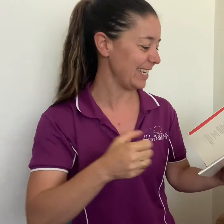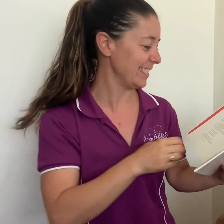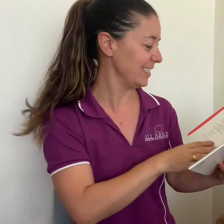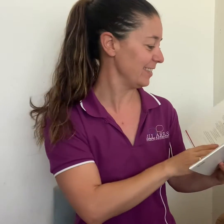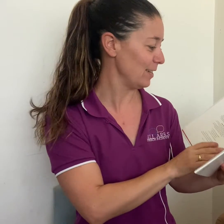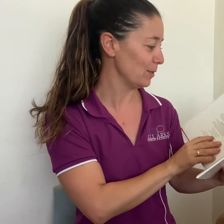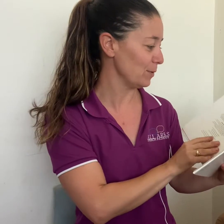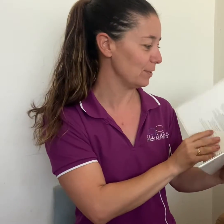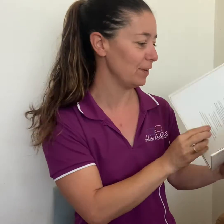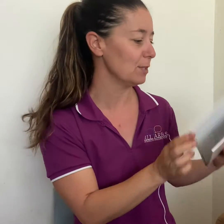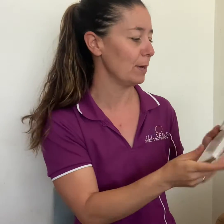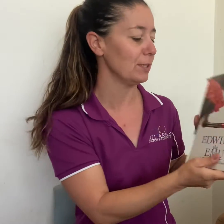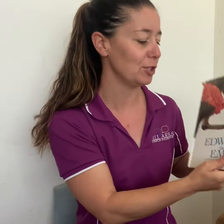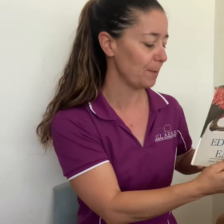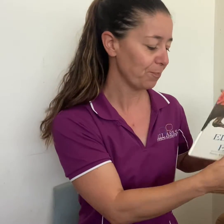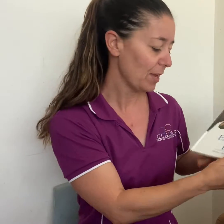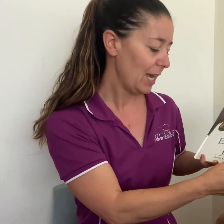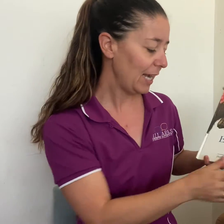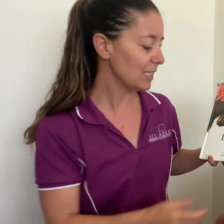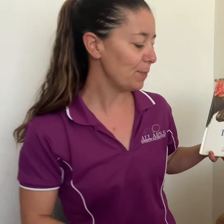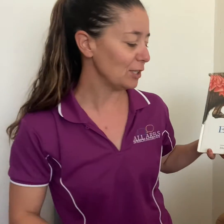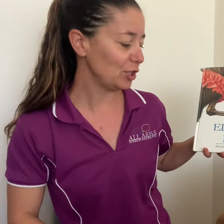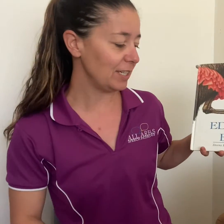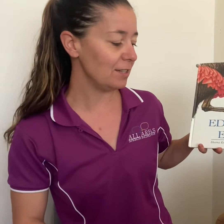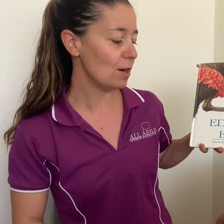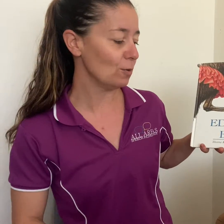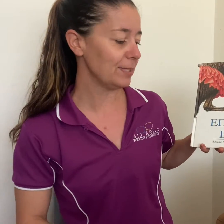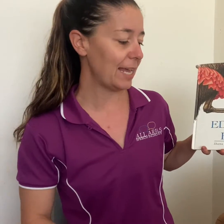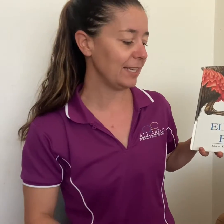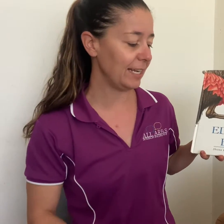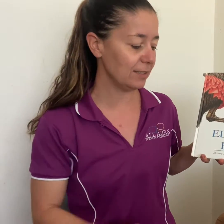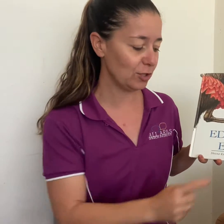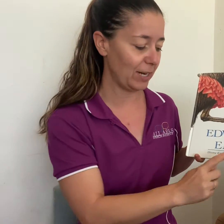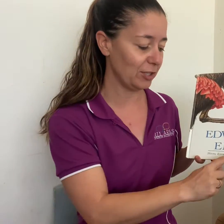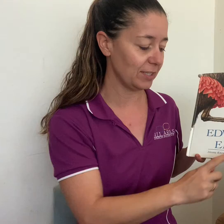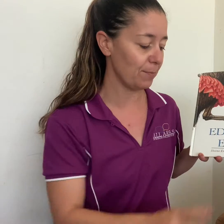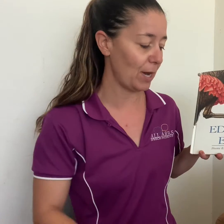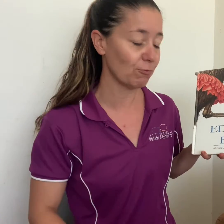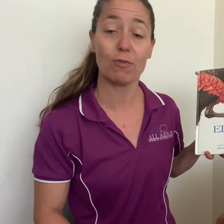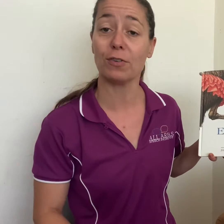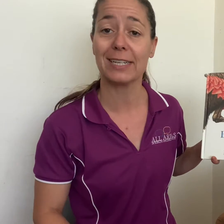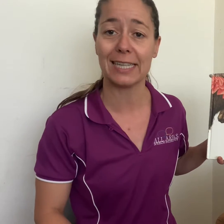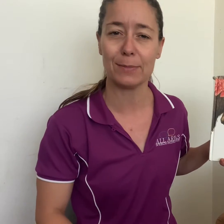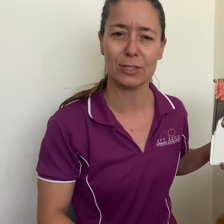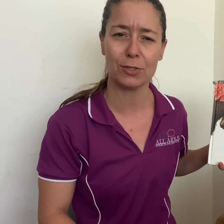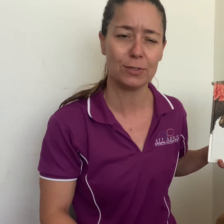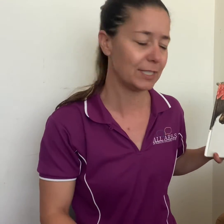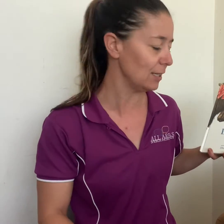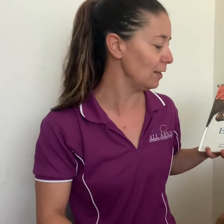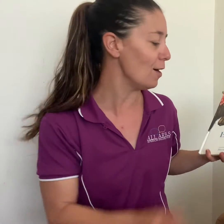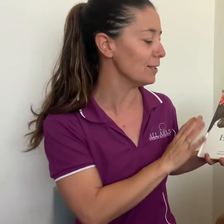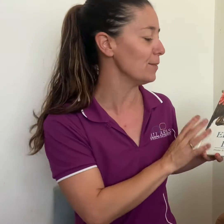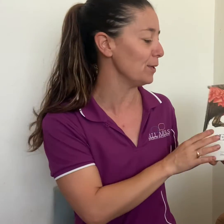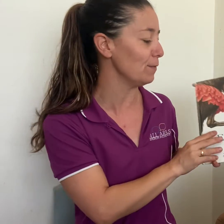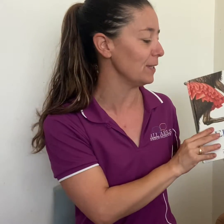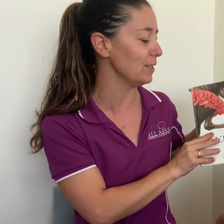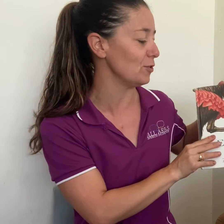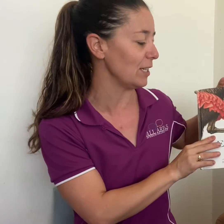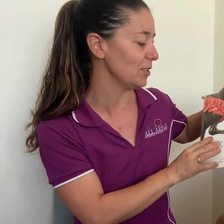1996. That was when it was first published. It's by Sheena Knowles and the illustrations are by Rod Clement, who did lots of beautiful illustrations in